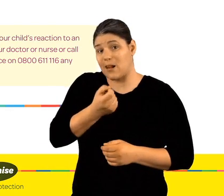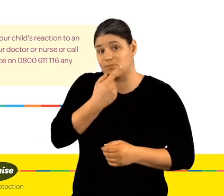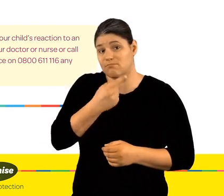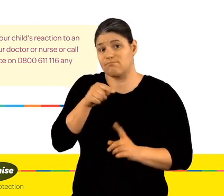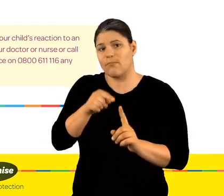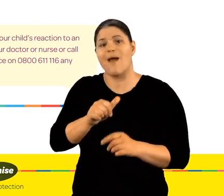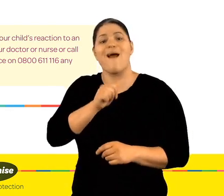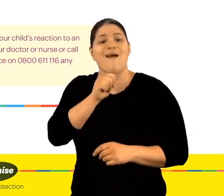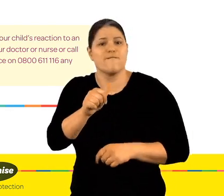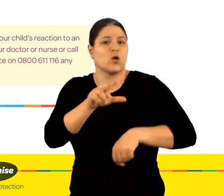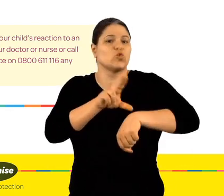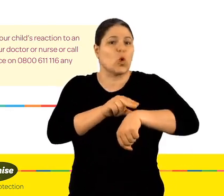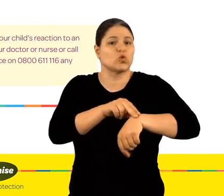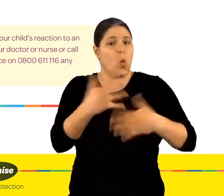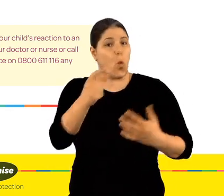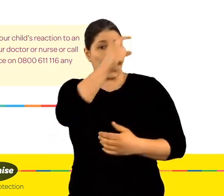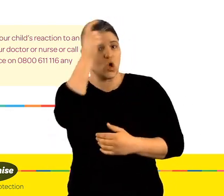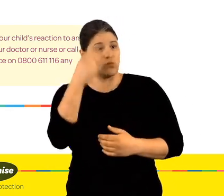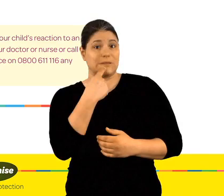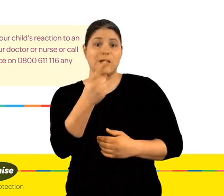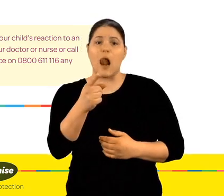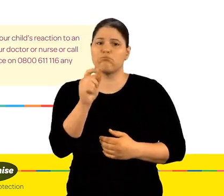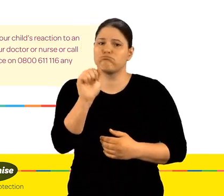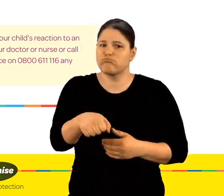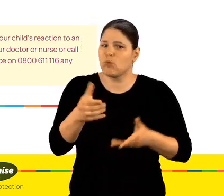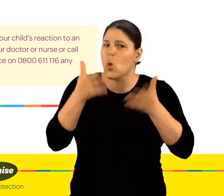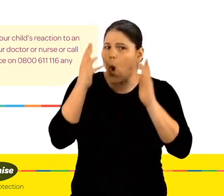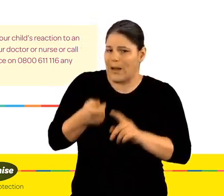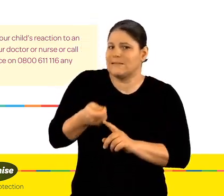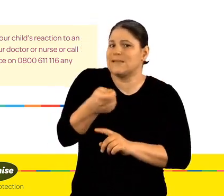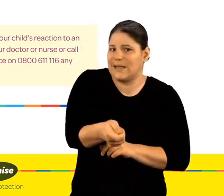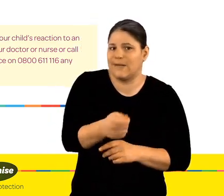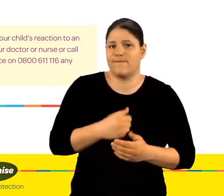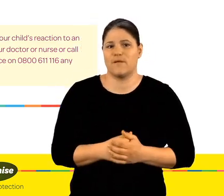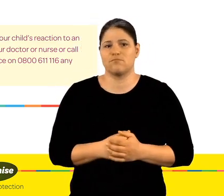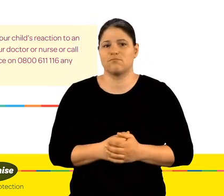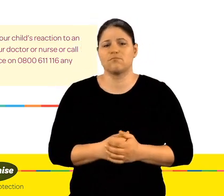Only give your child paracetamol or ibuprofen if your doctor or nurse says to do so.